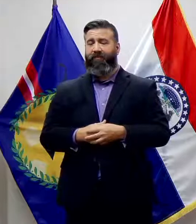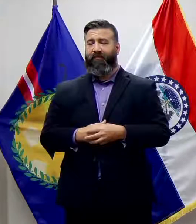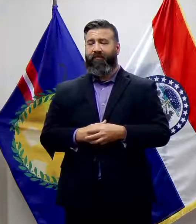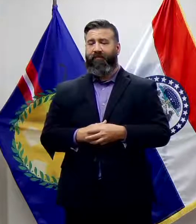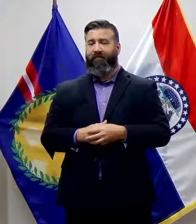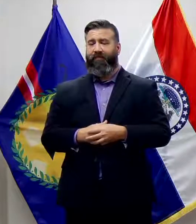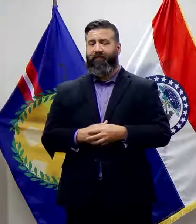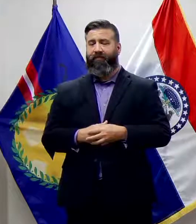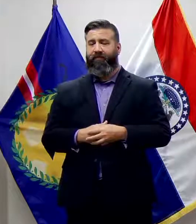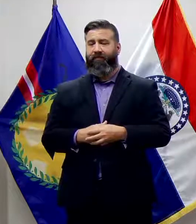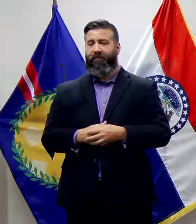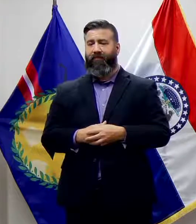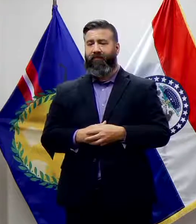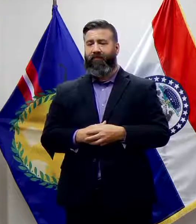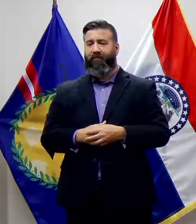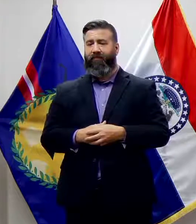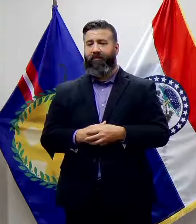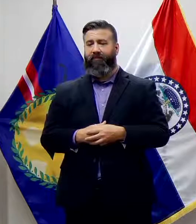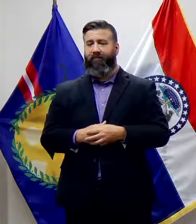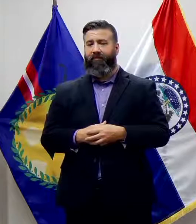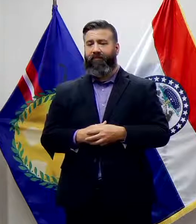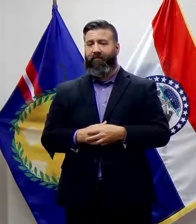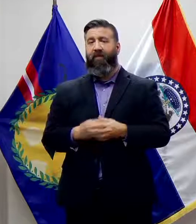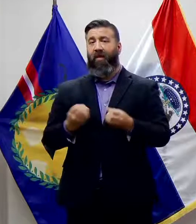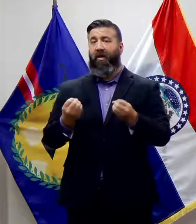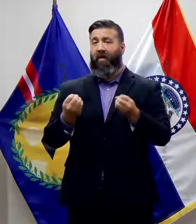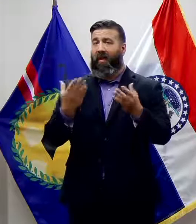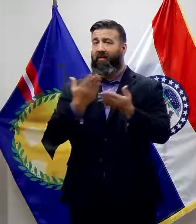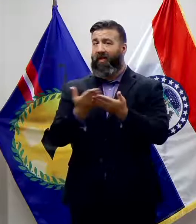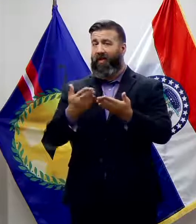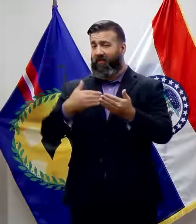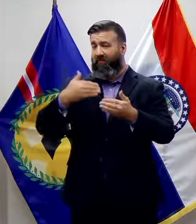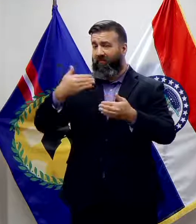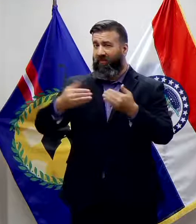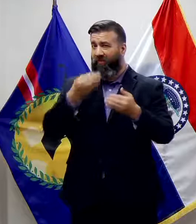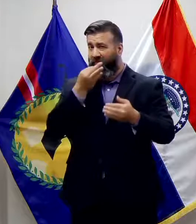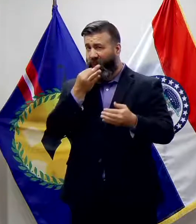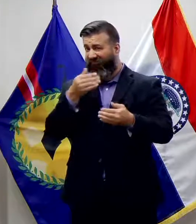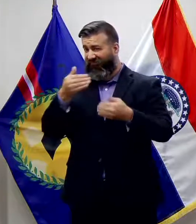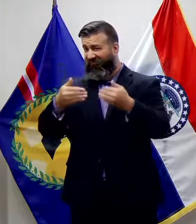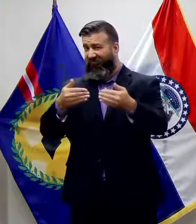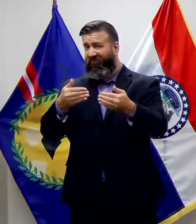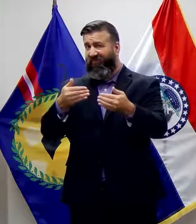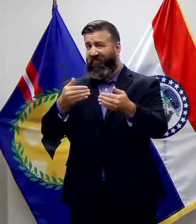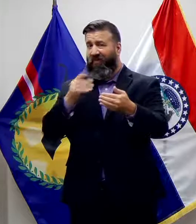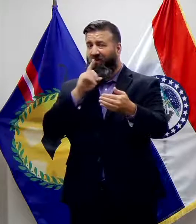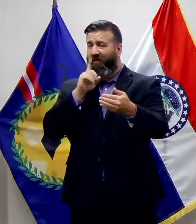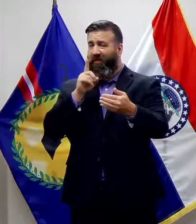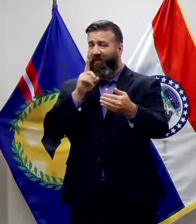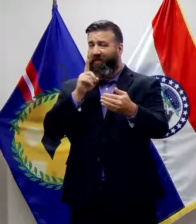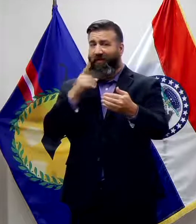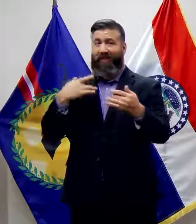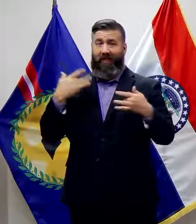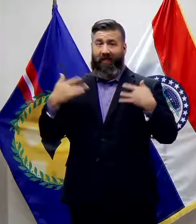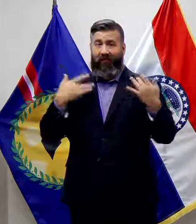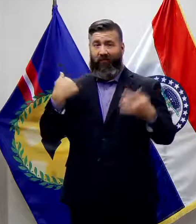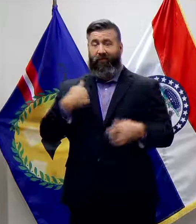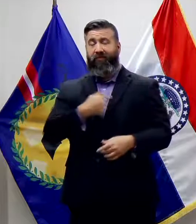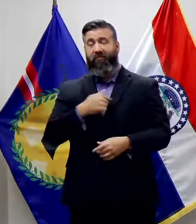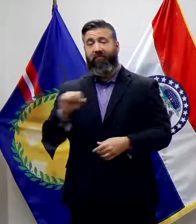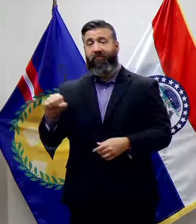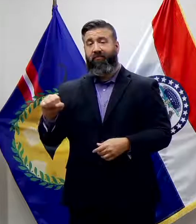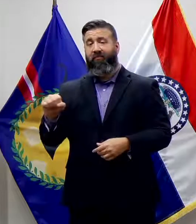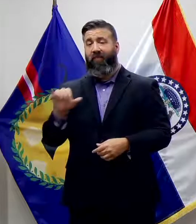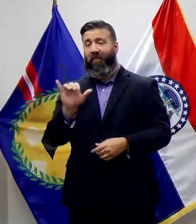Well, there's a lot of milestones that are on the horizon in this pandemic that are exciting.